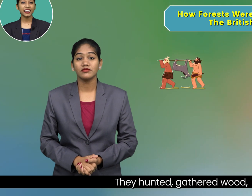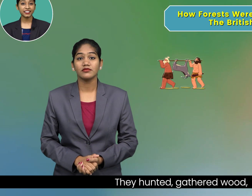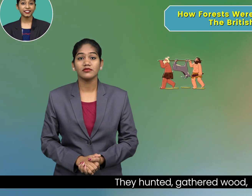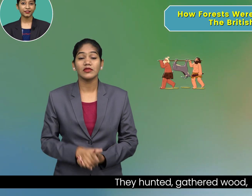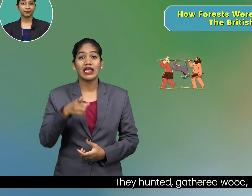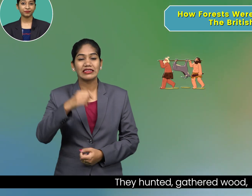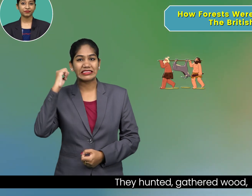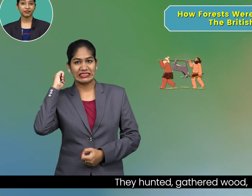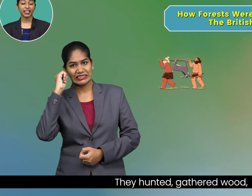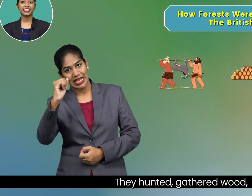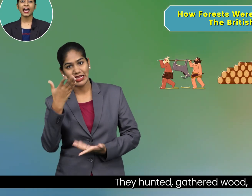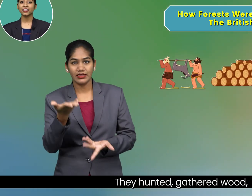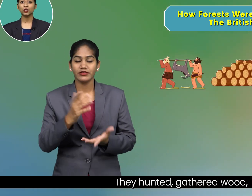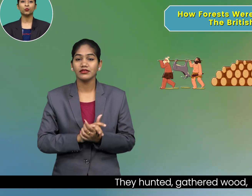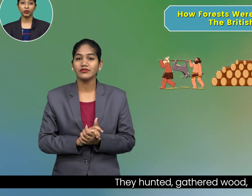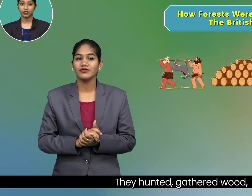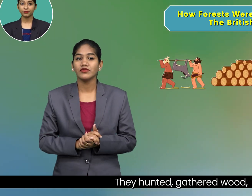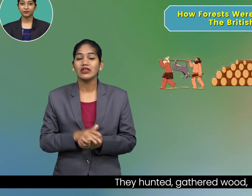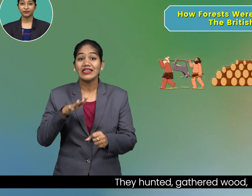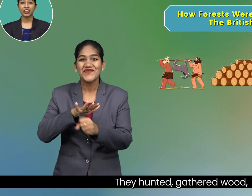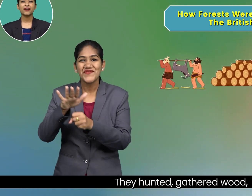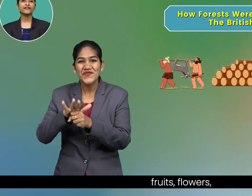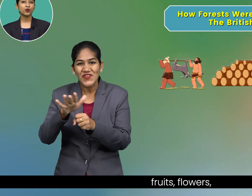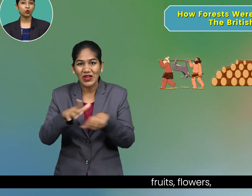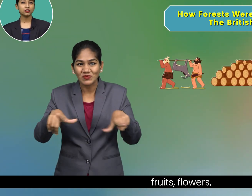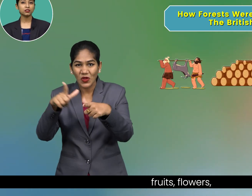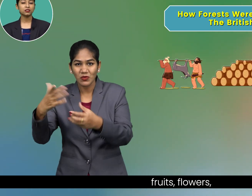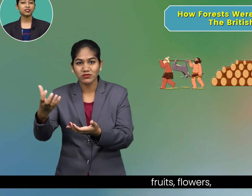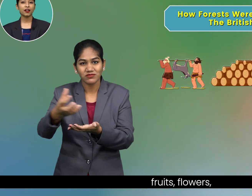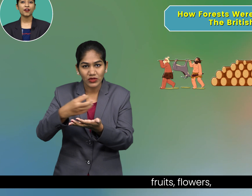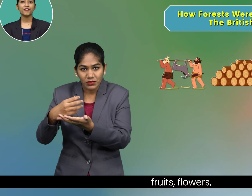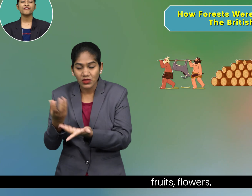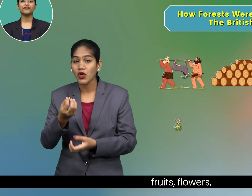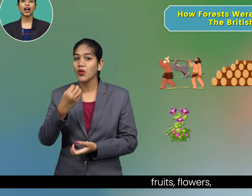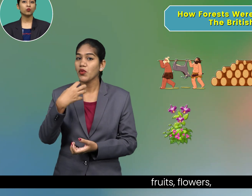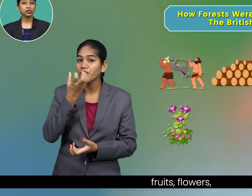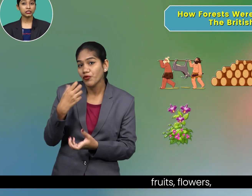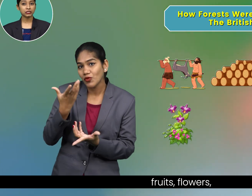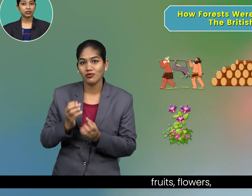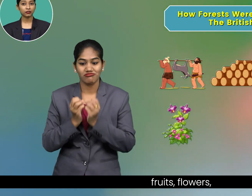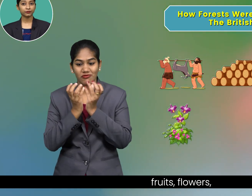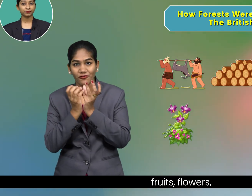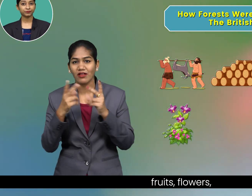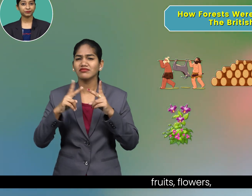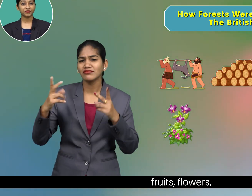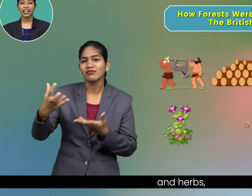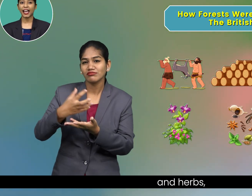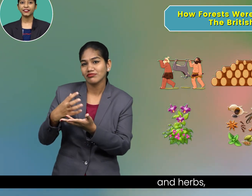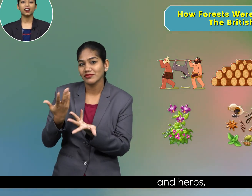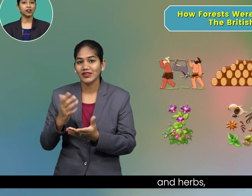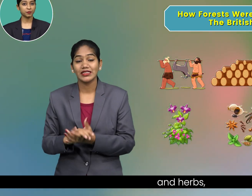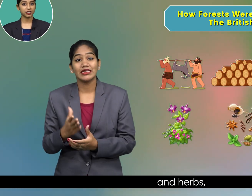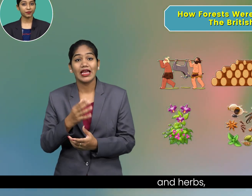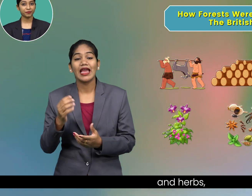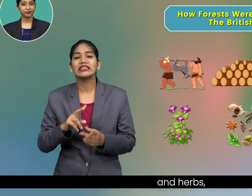They hunted, gathered wood, fruits, flowers,